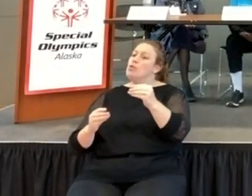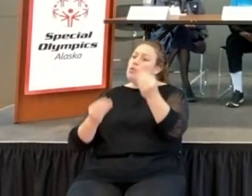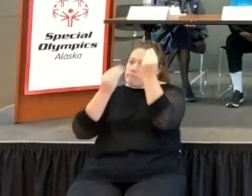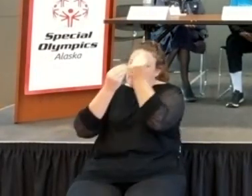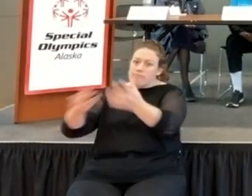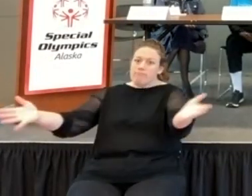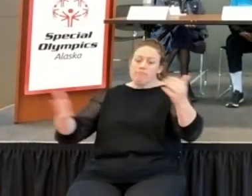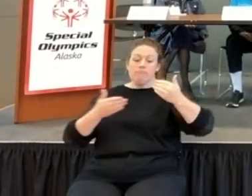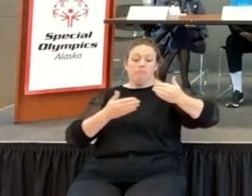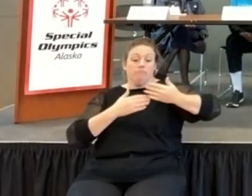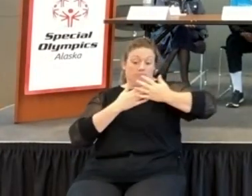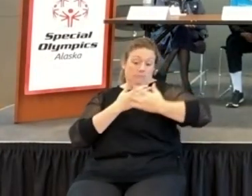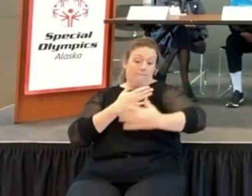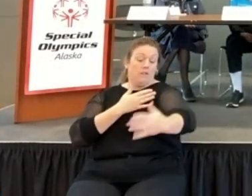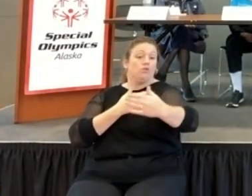generations?